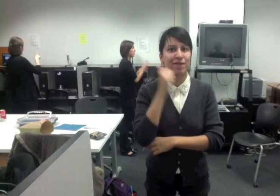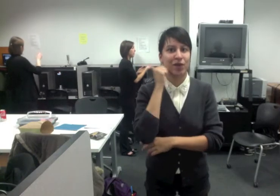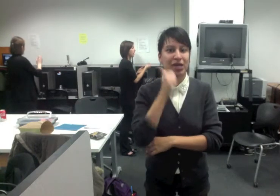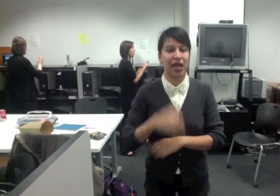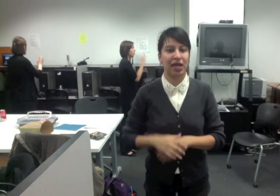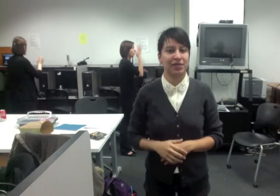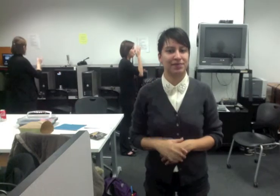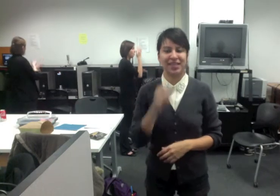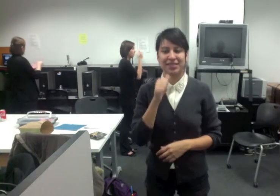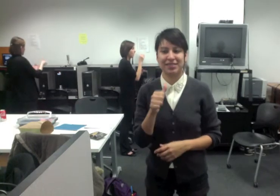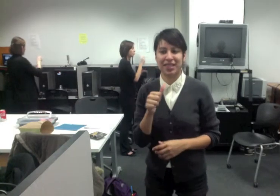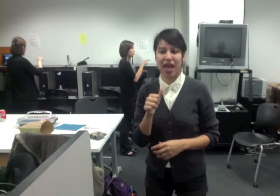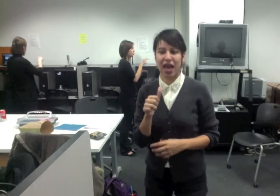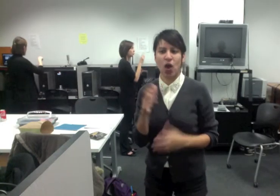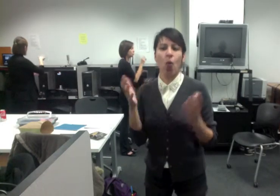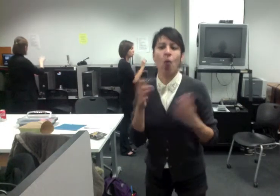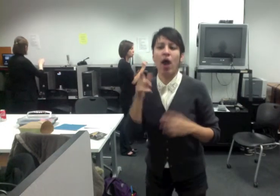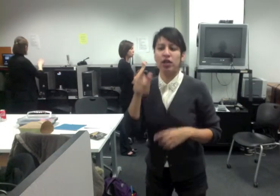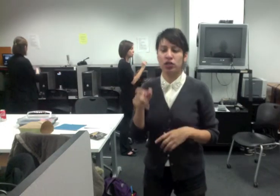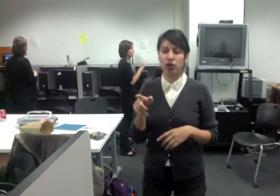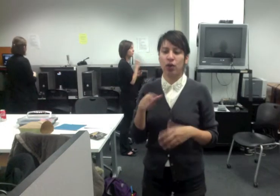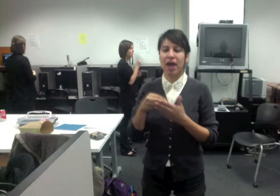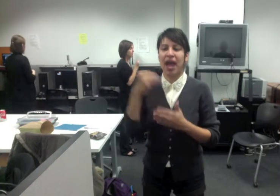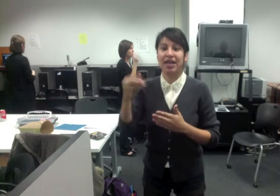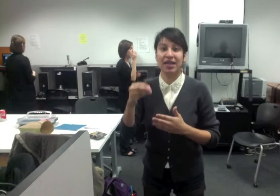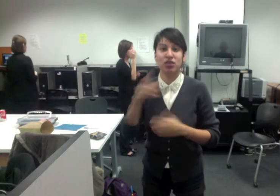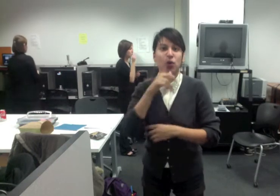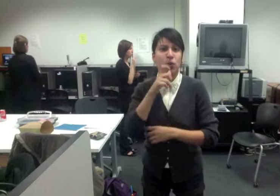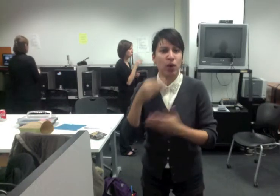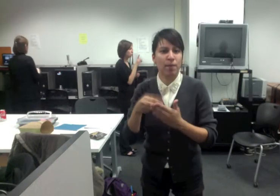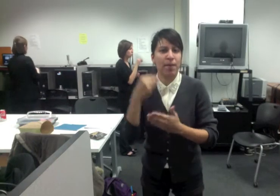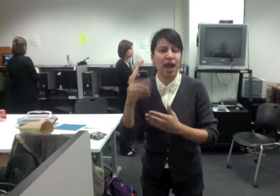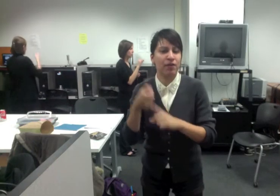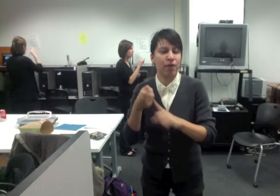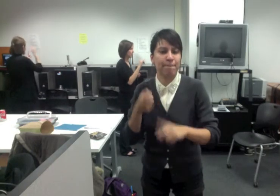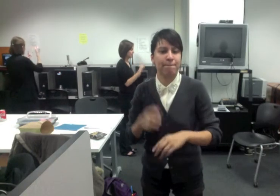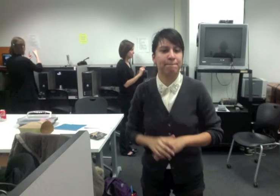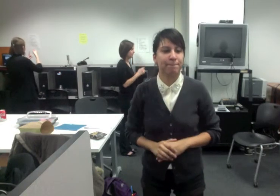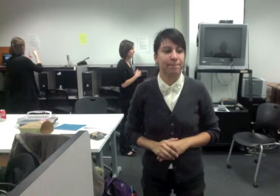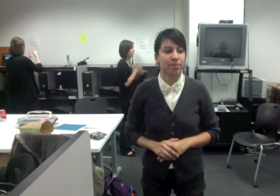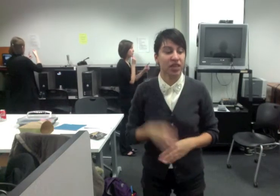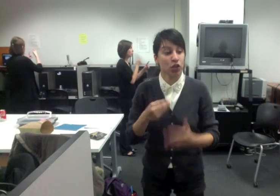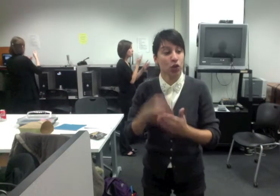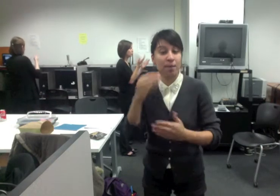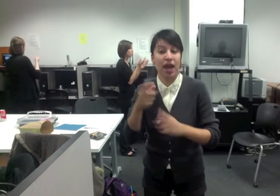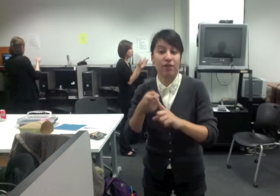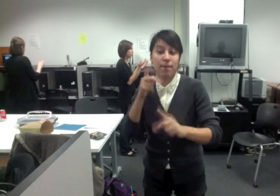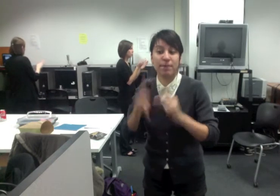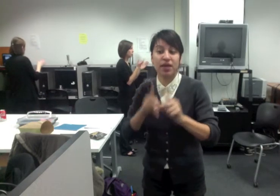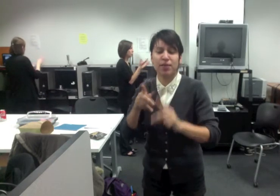with everybody who needs what you have. The goal is to do business with people who believe what you believe.